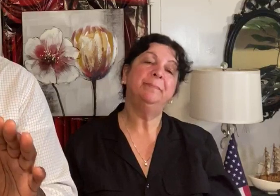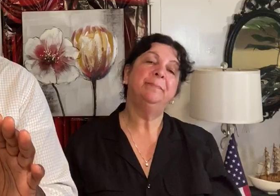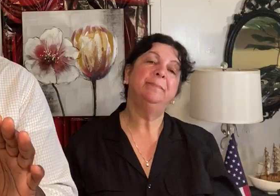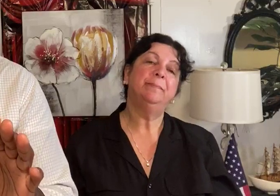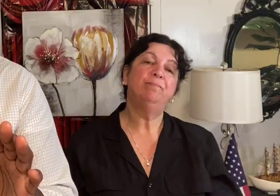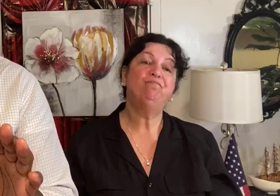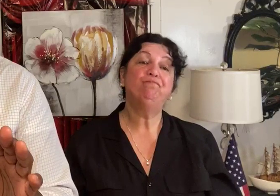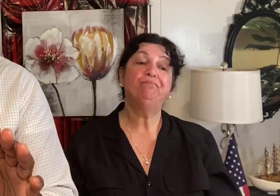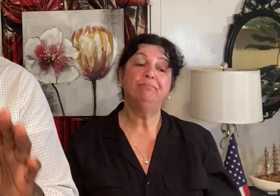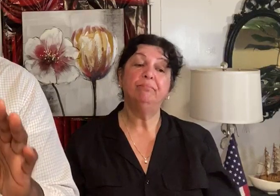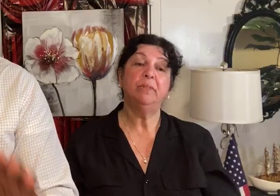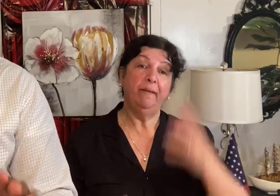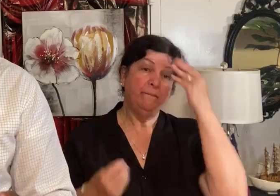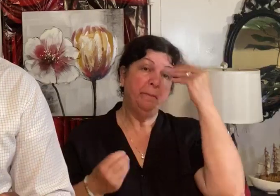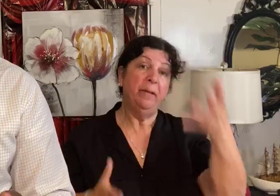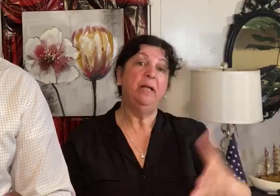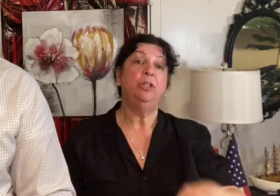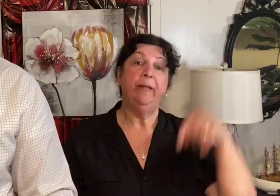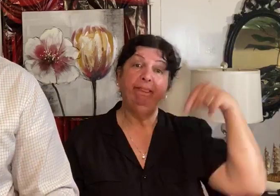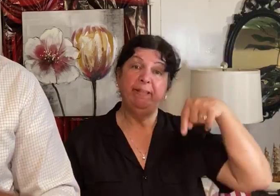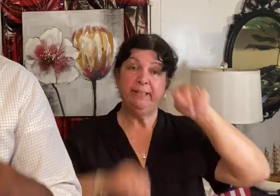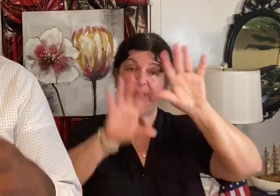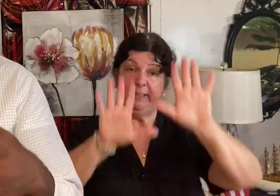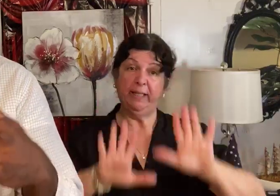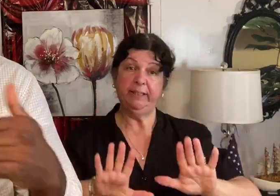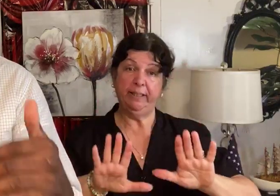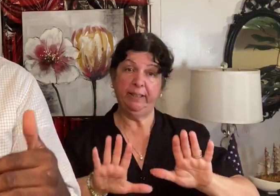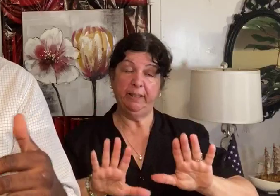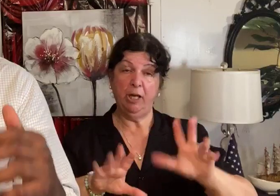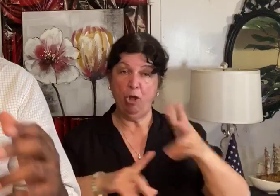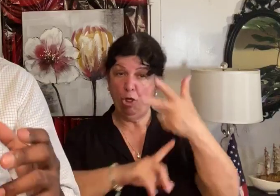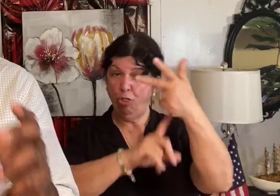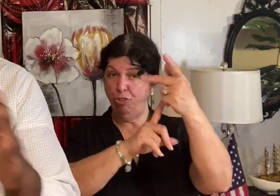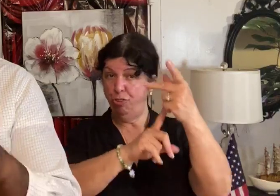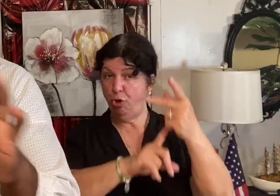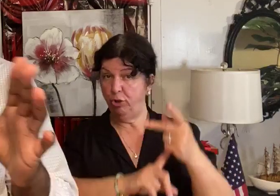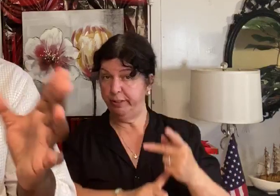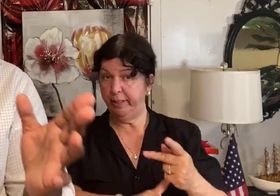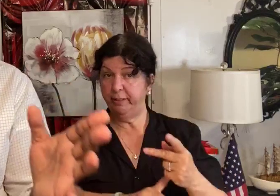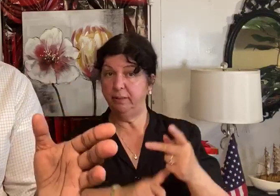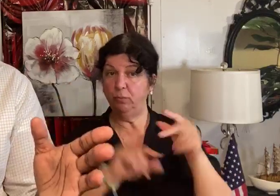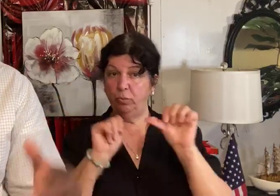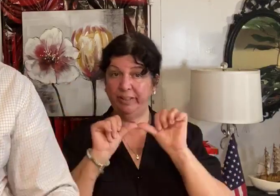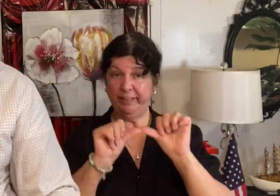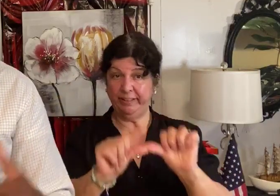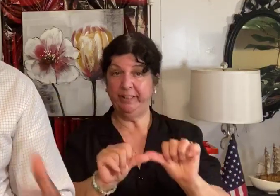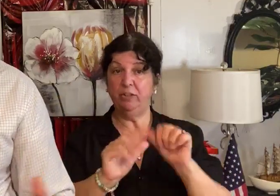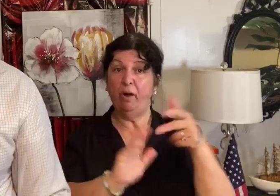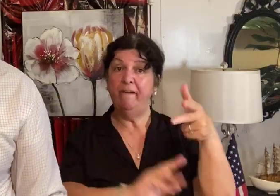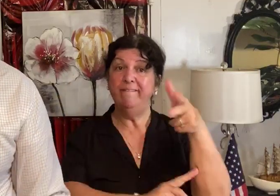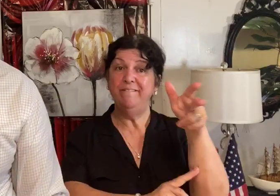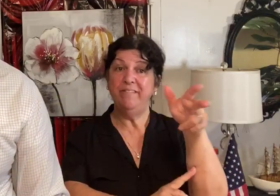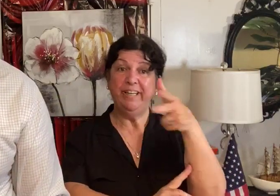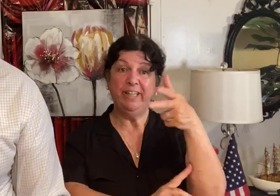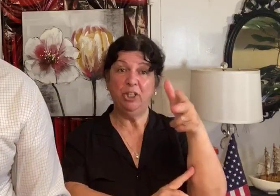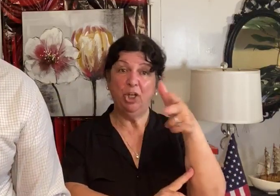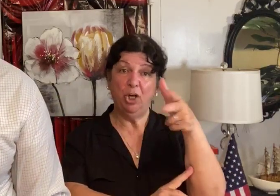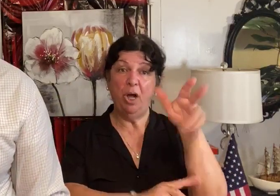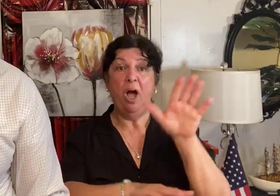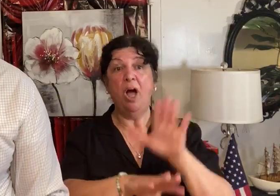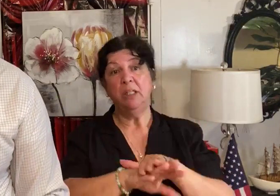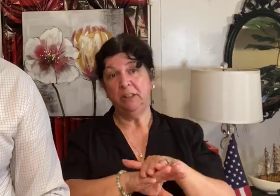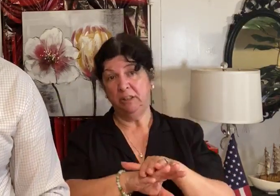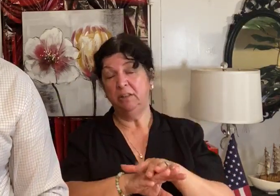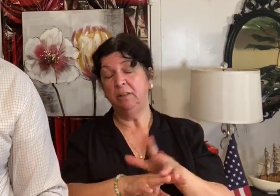so that's the information. That's this Sunday. Our Thursdays will continue like this on video until we could get our situation